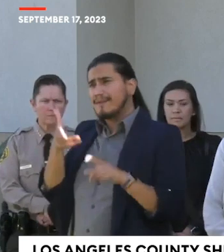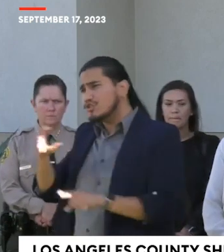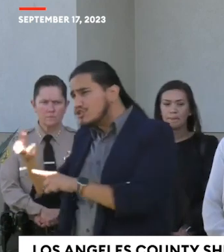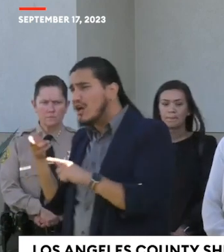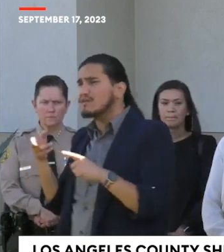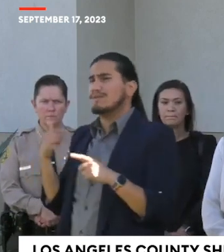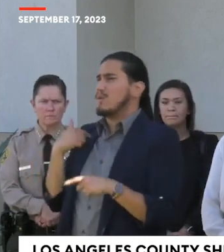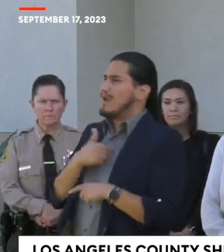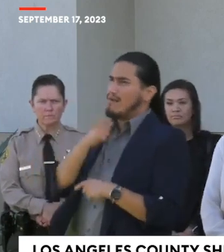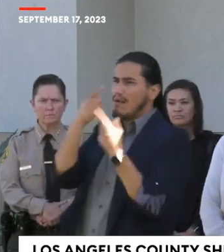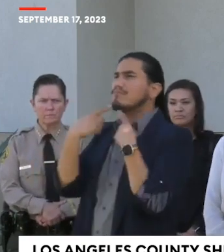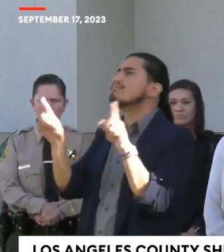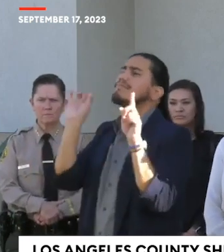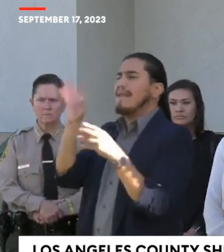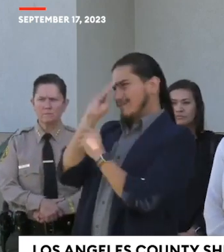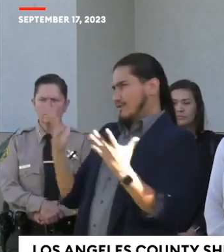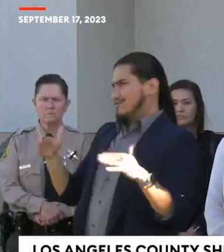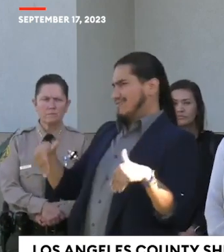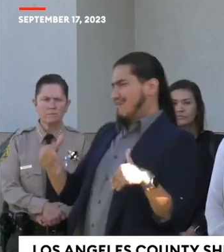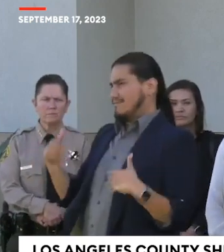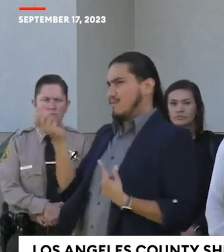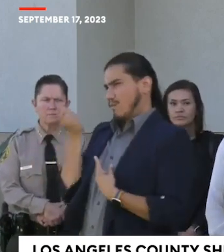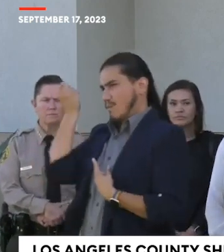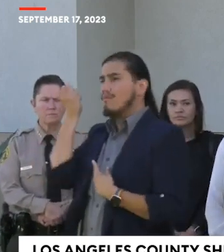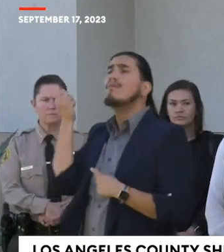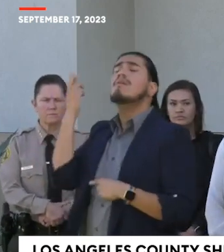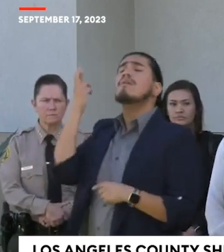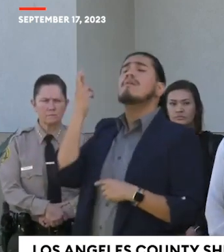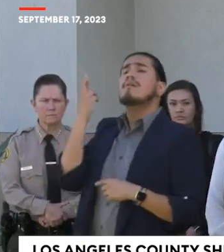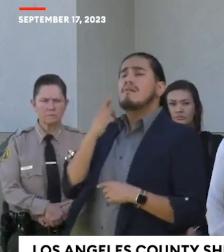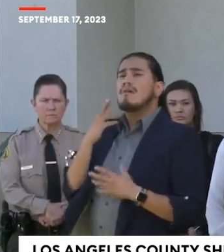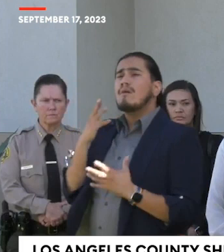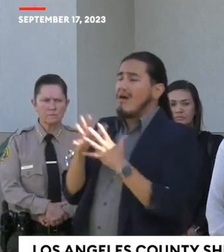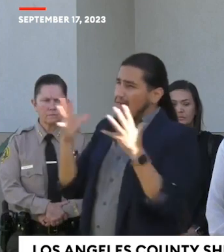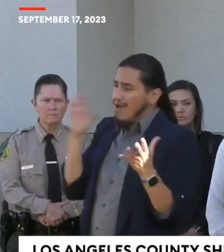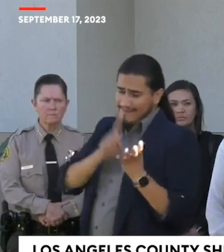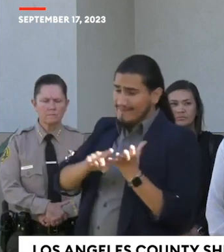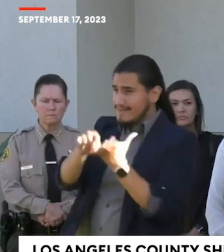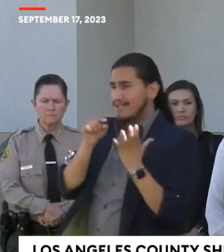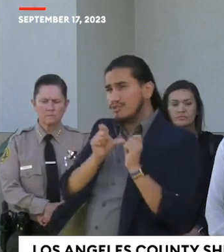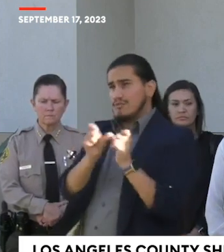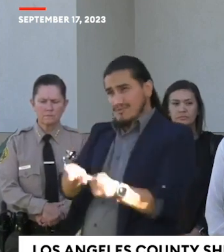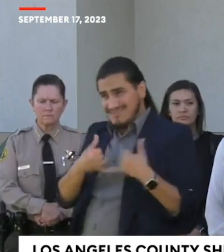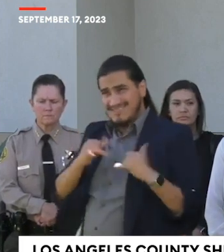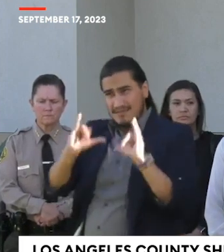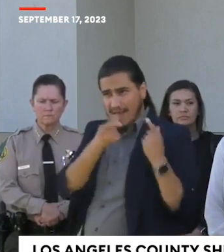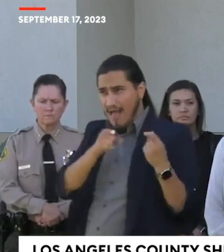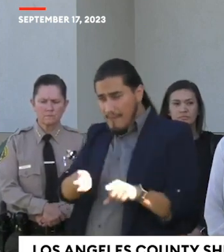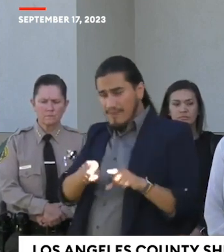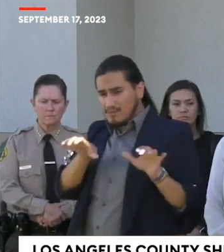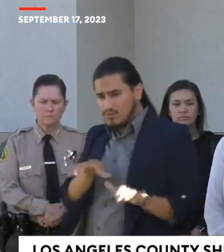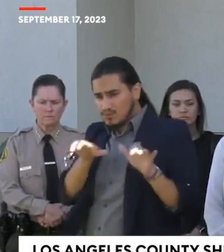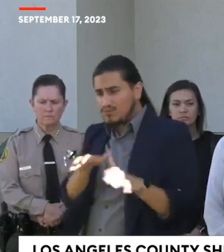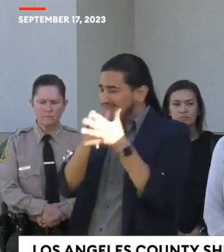We're not putting out that information quite yet. And again, we've got a lot of this, the investigation's ongoing. We have